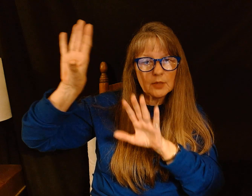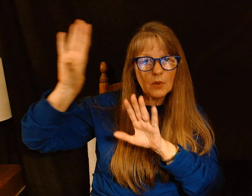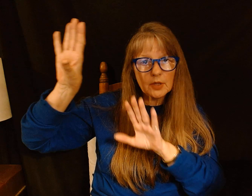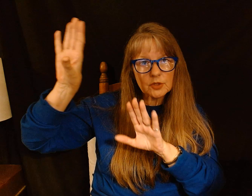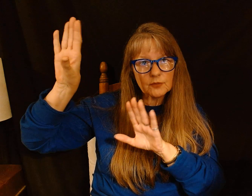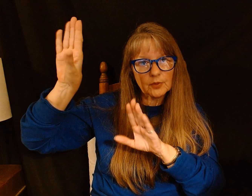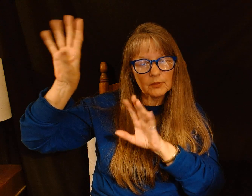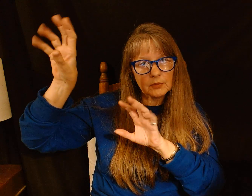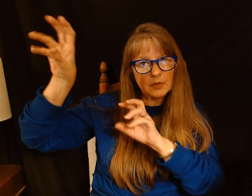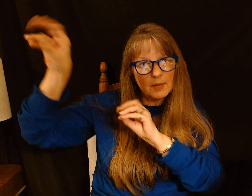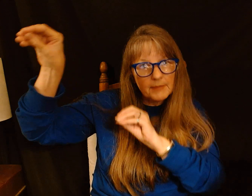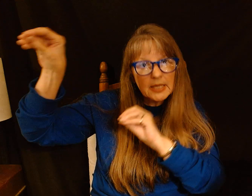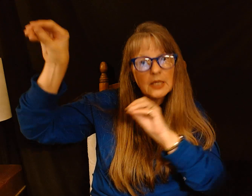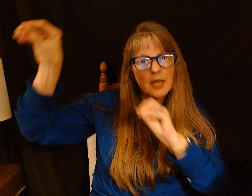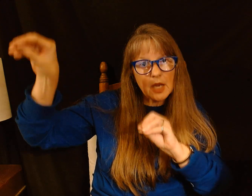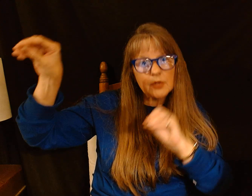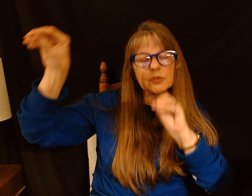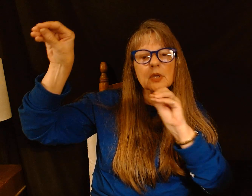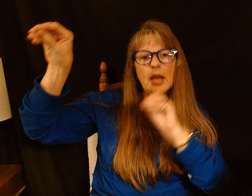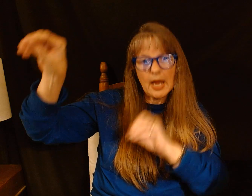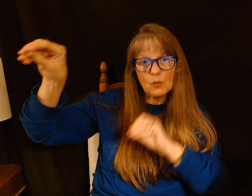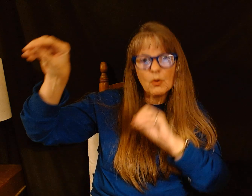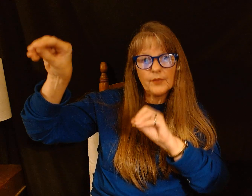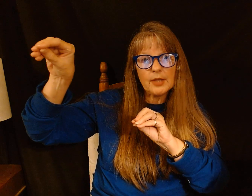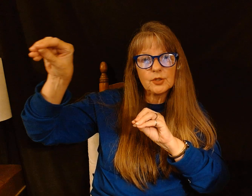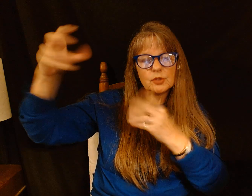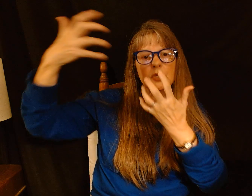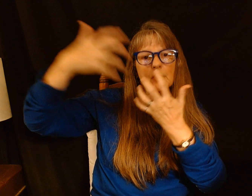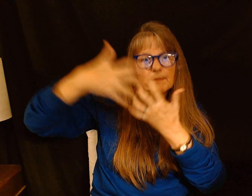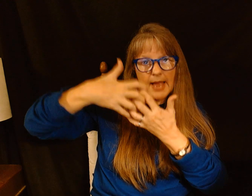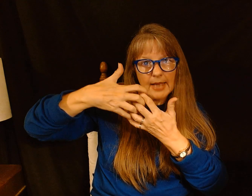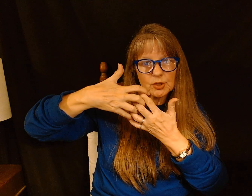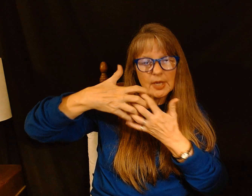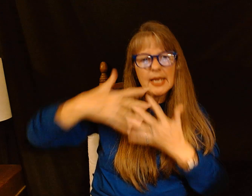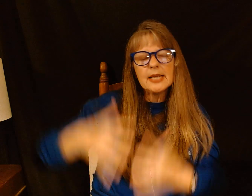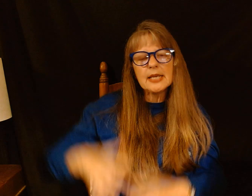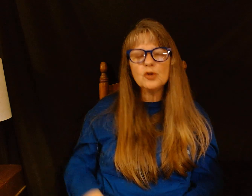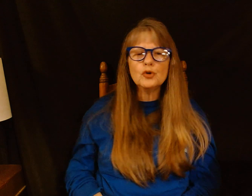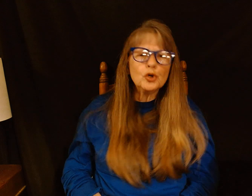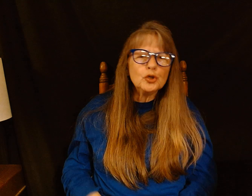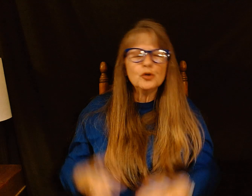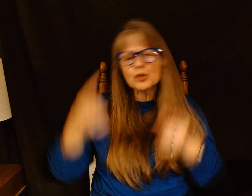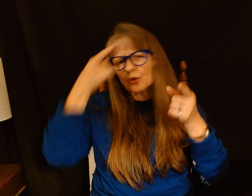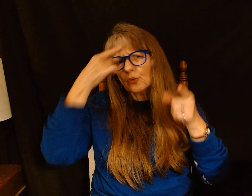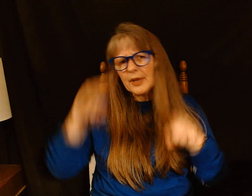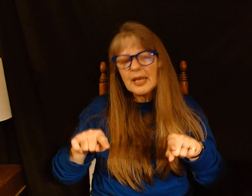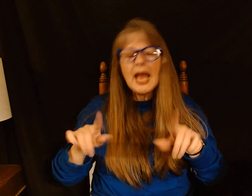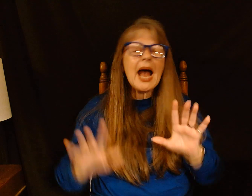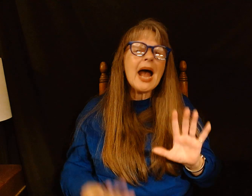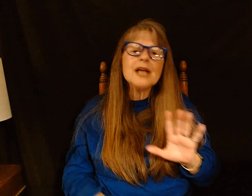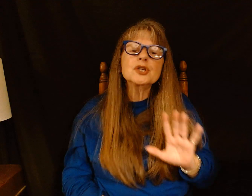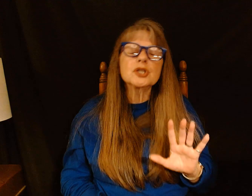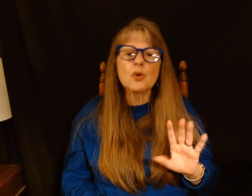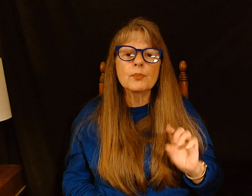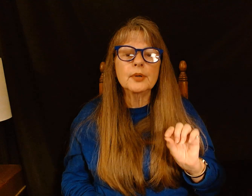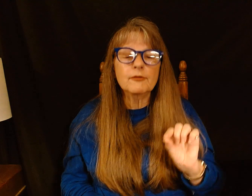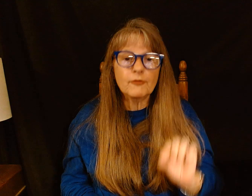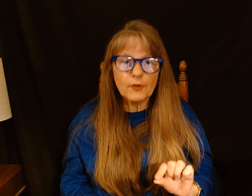wants for me and us. I want that too. So we match. You could use agree. I just don't prefer